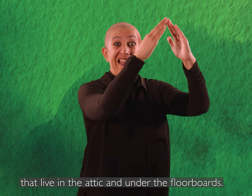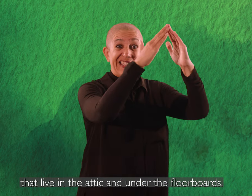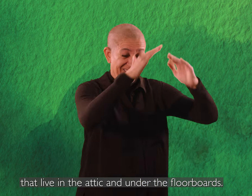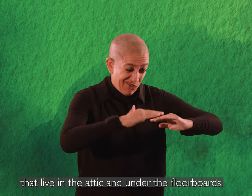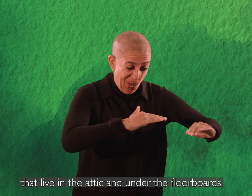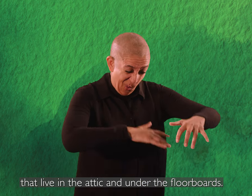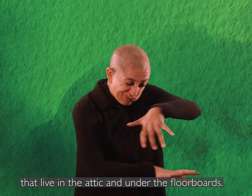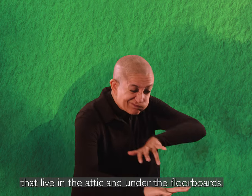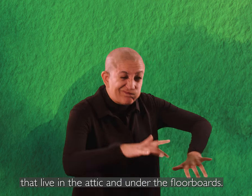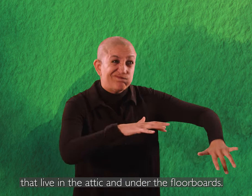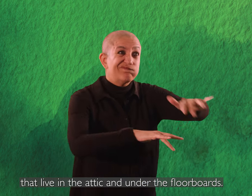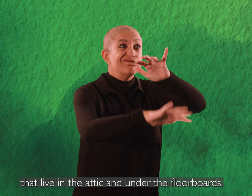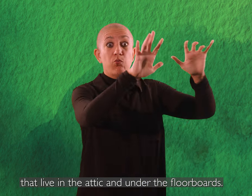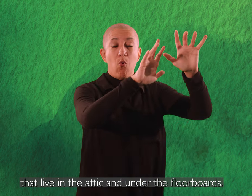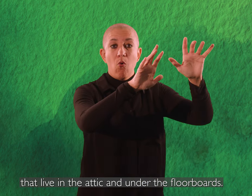floorboards.